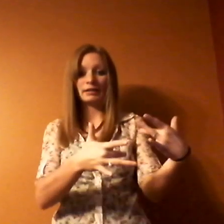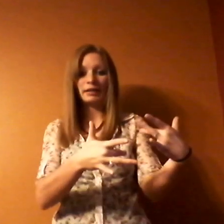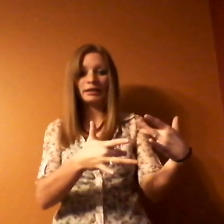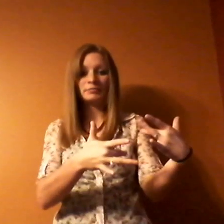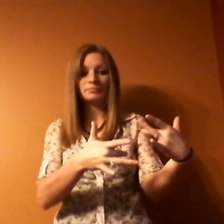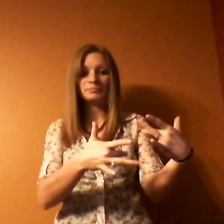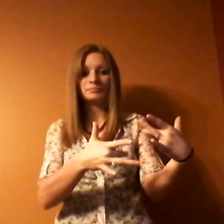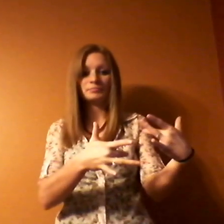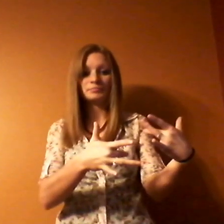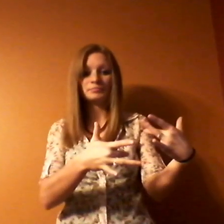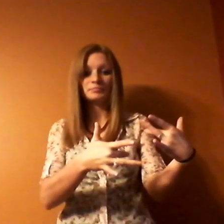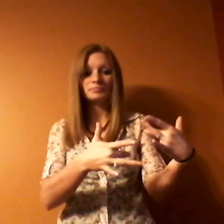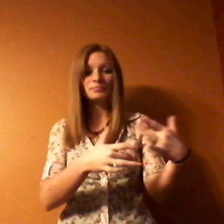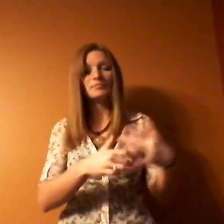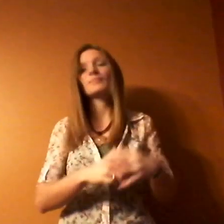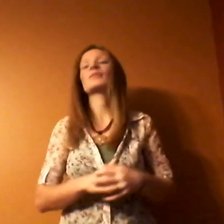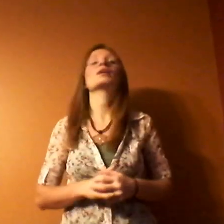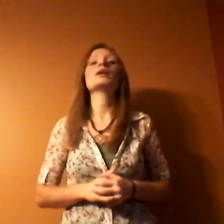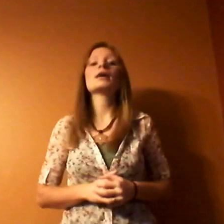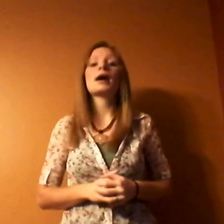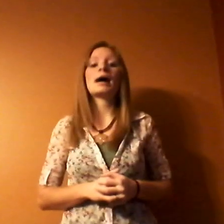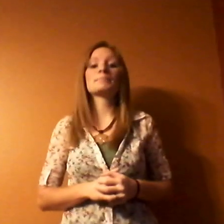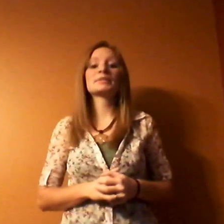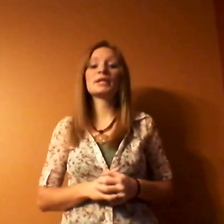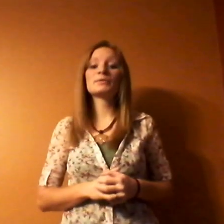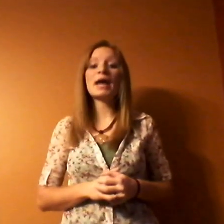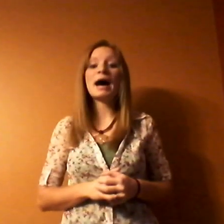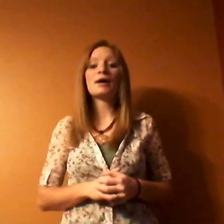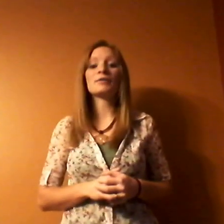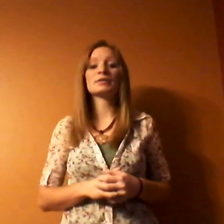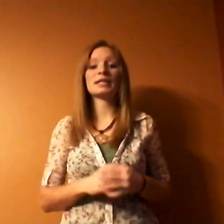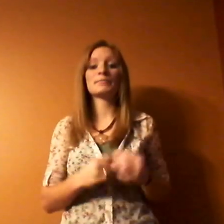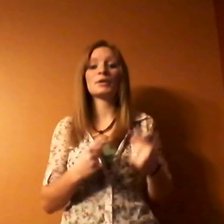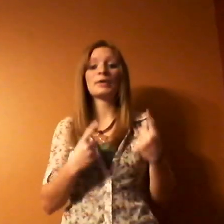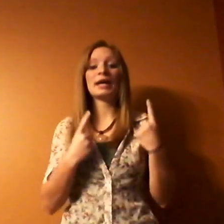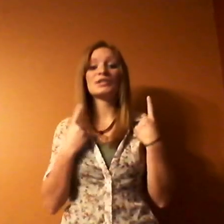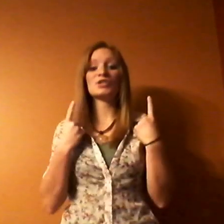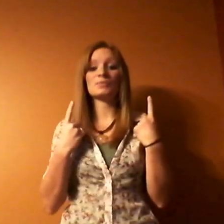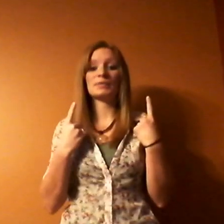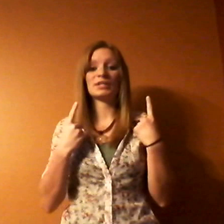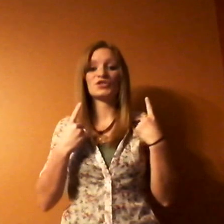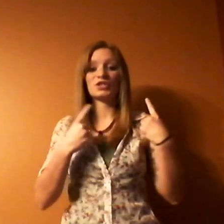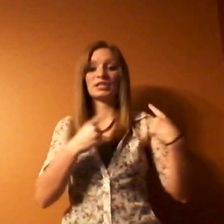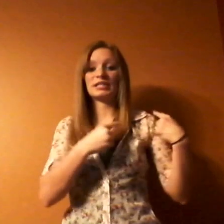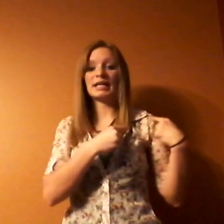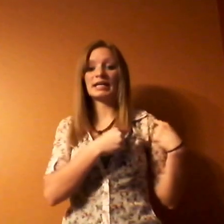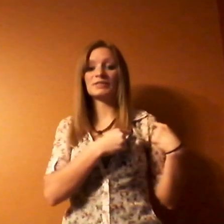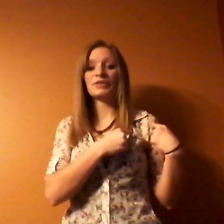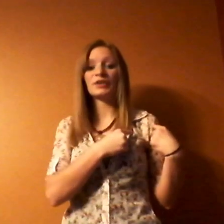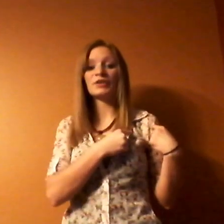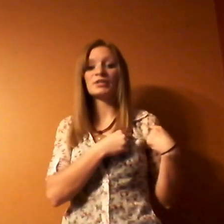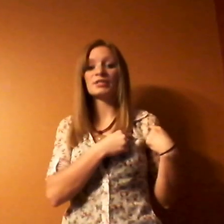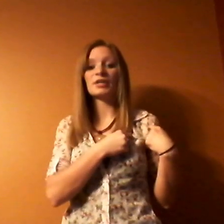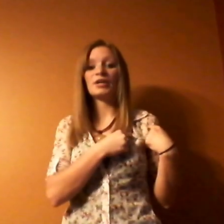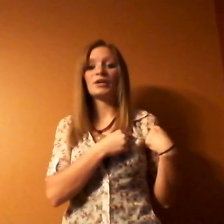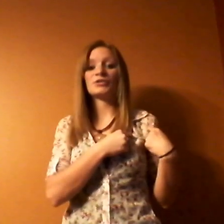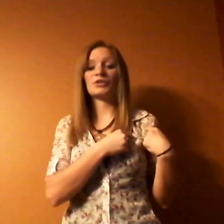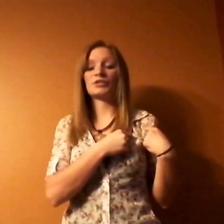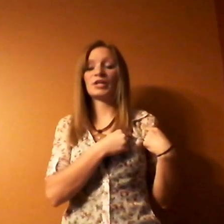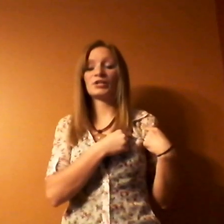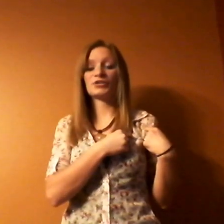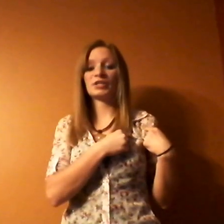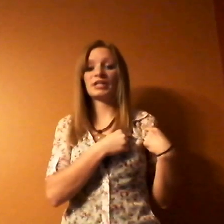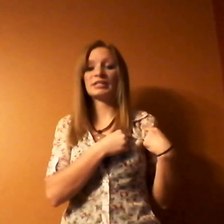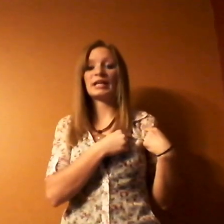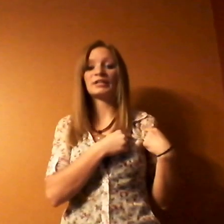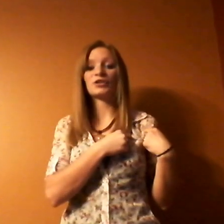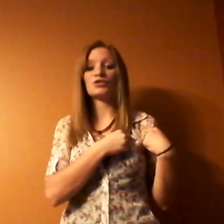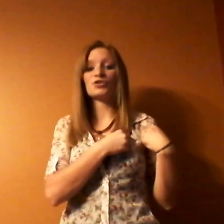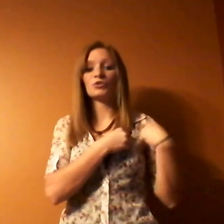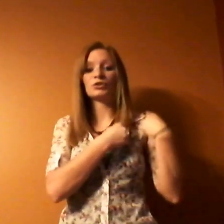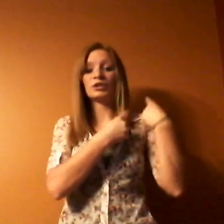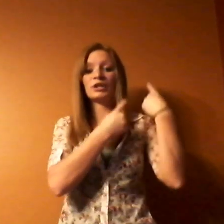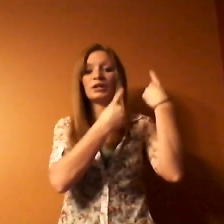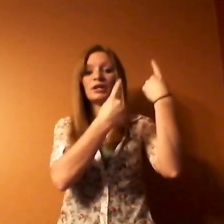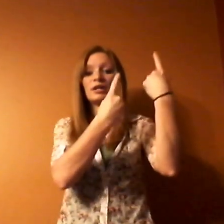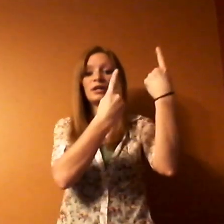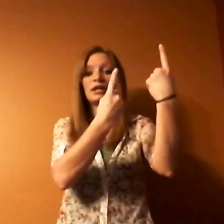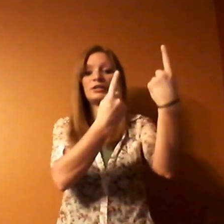Typically. Up till now, same location, but it's just index fingers. So you touch the inside of your shoulder and you